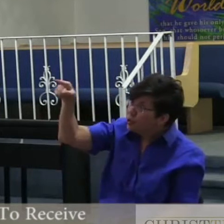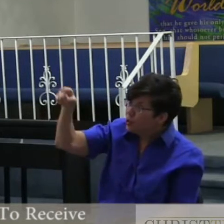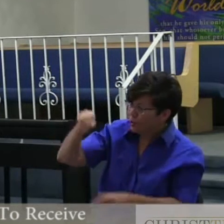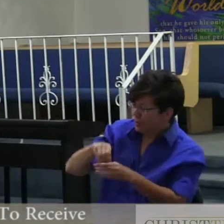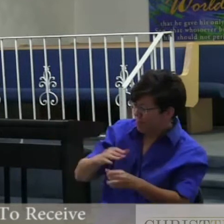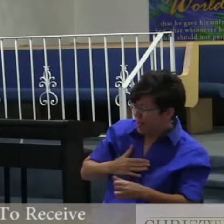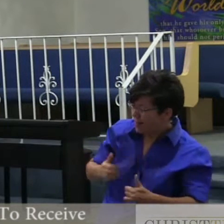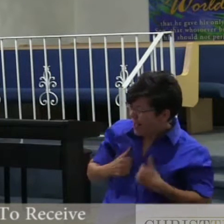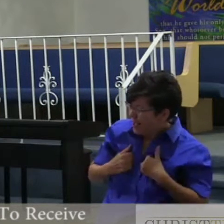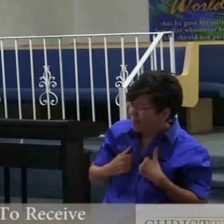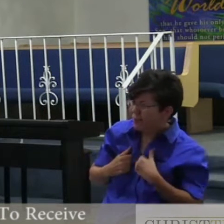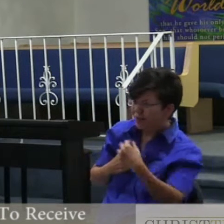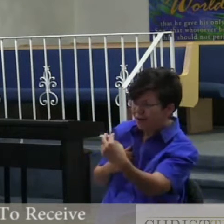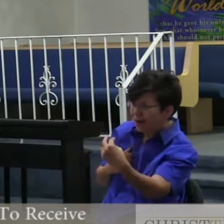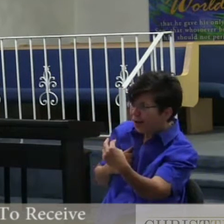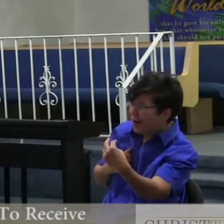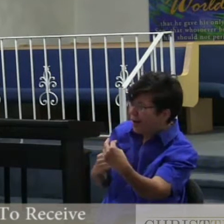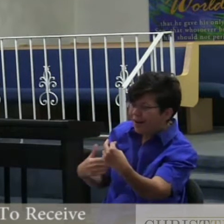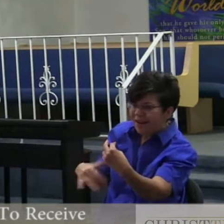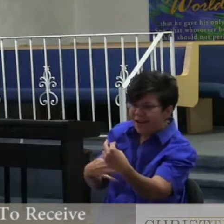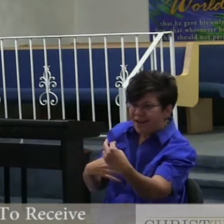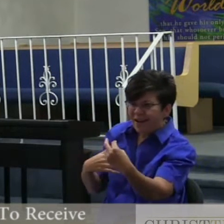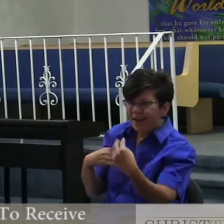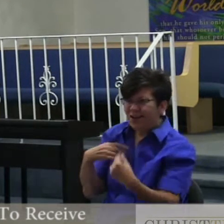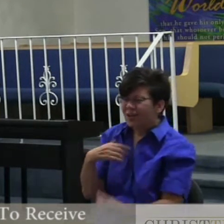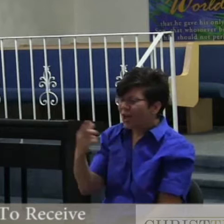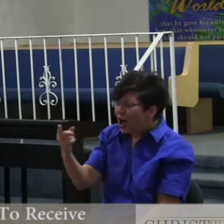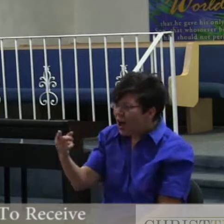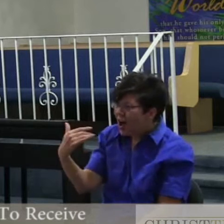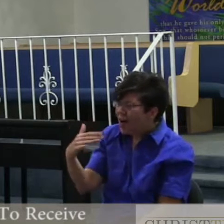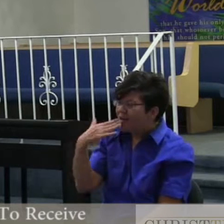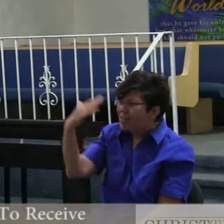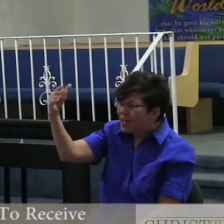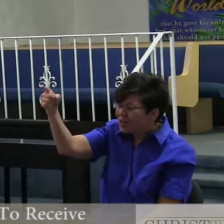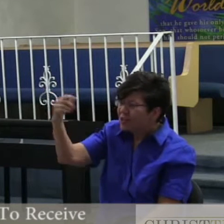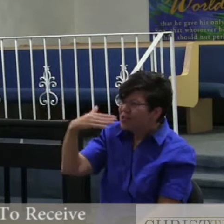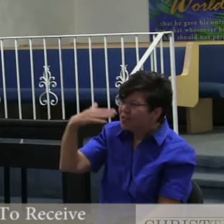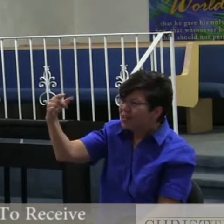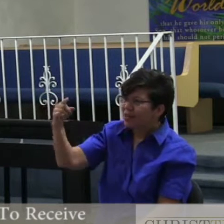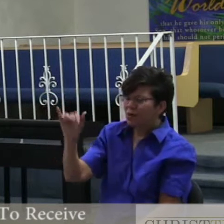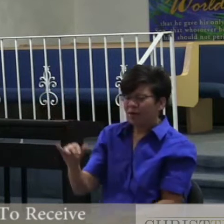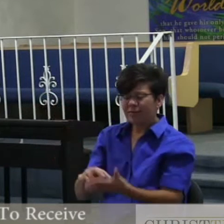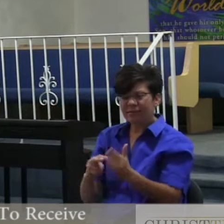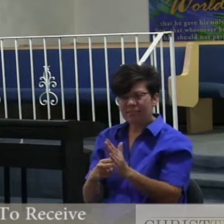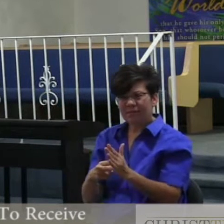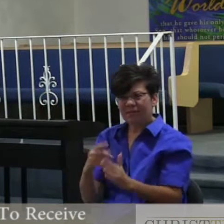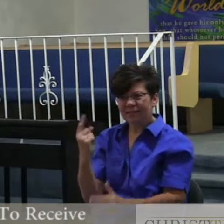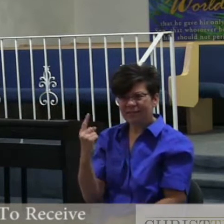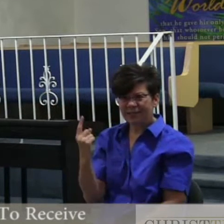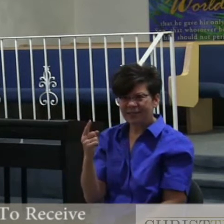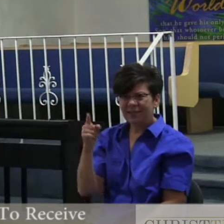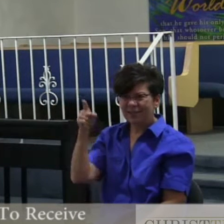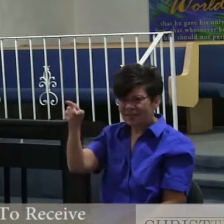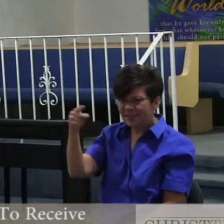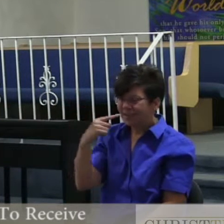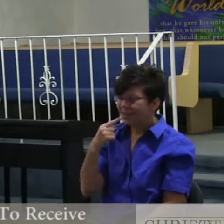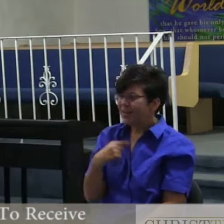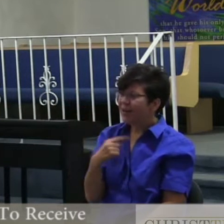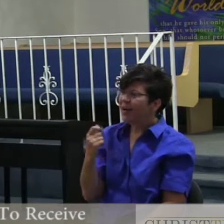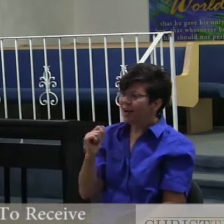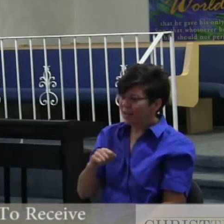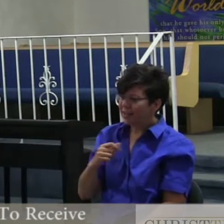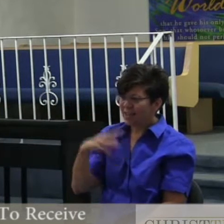my life. I was thinking that. I said, Lord, I thank you. That means something. So she said, I could take